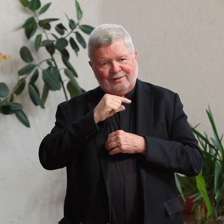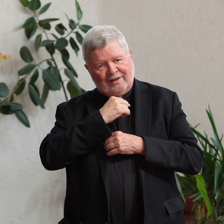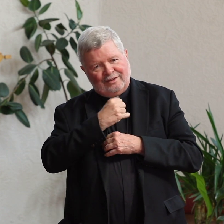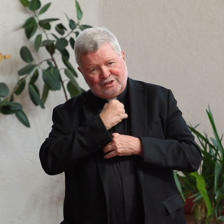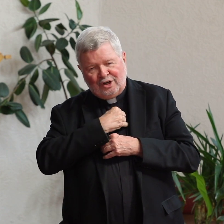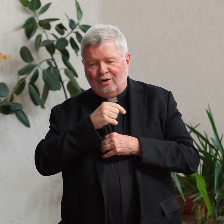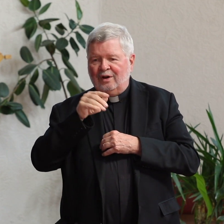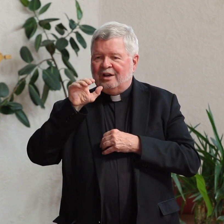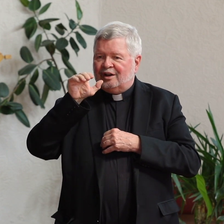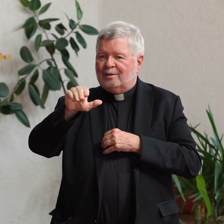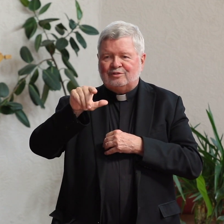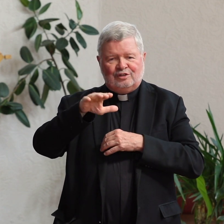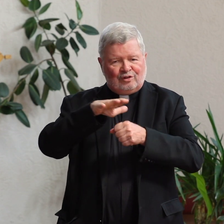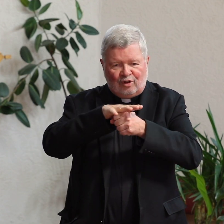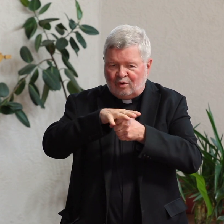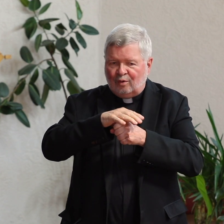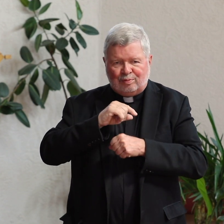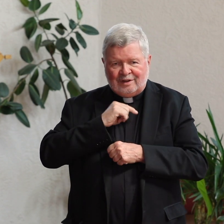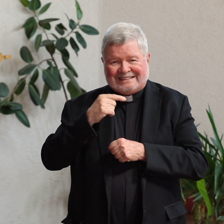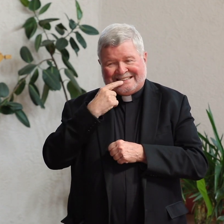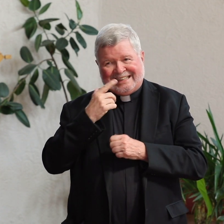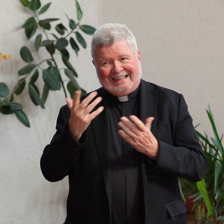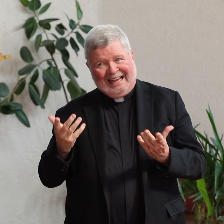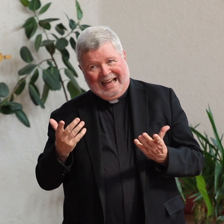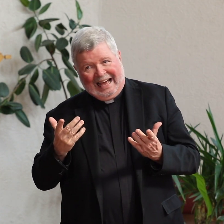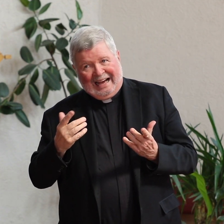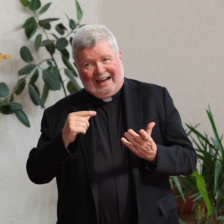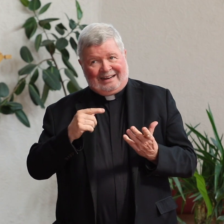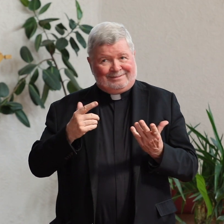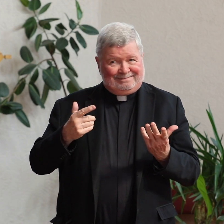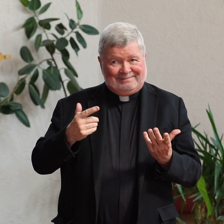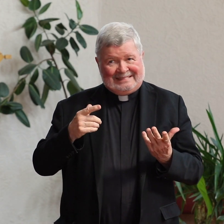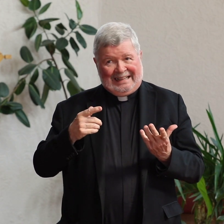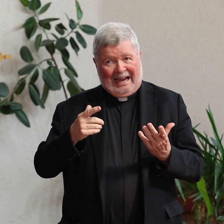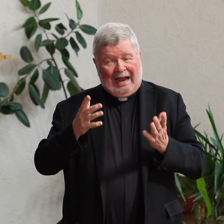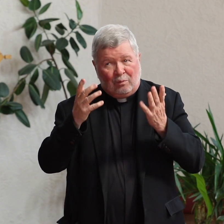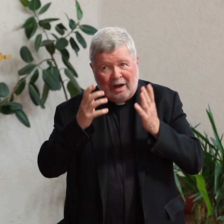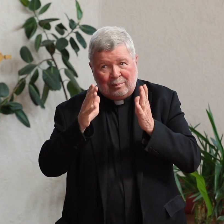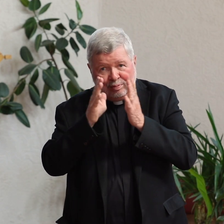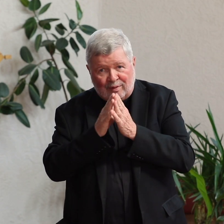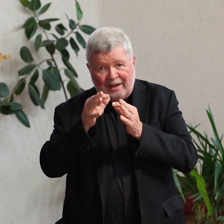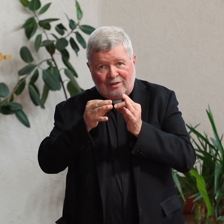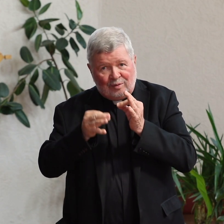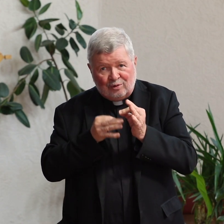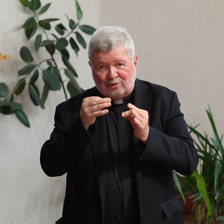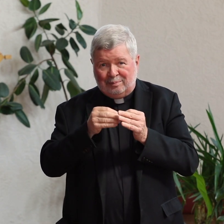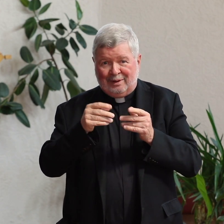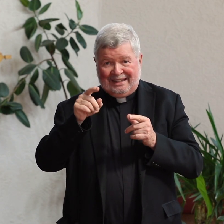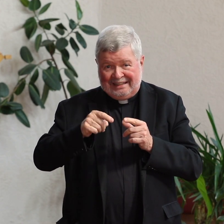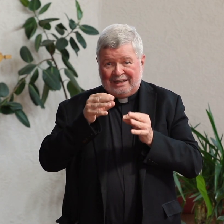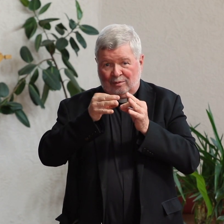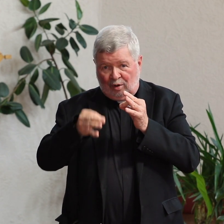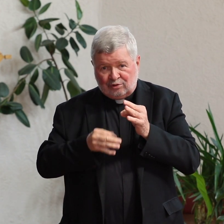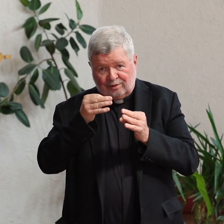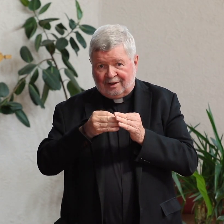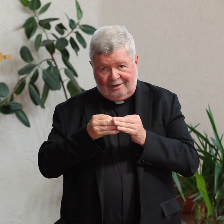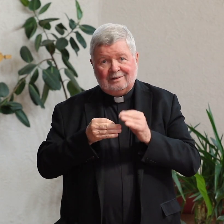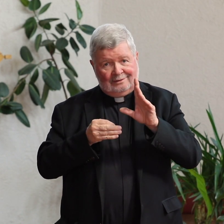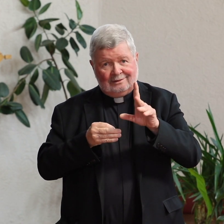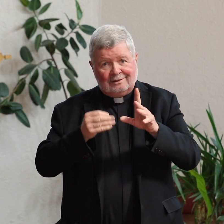Father Joe, come to your local priest and say, I want to pray the rosary, but I need a rosary. You'll